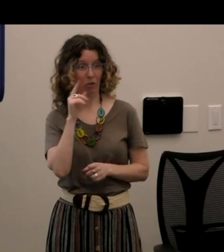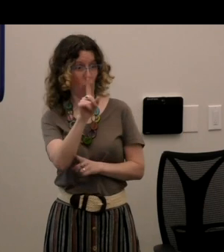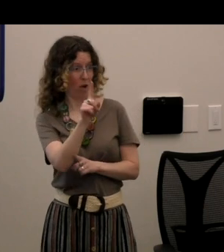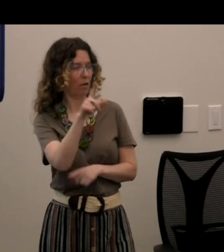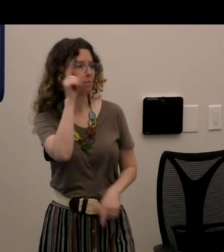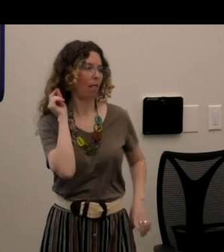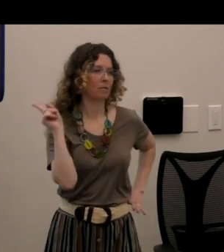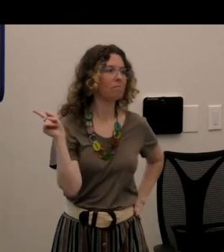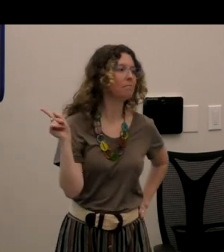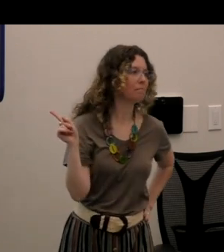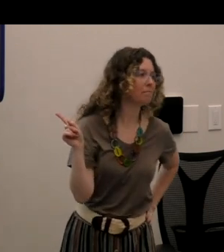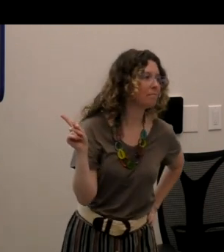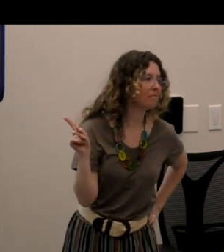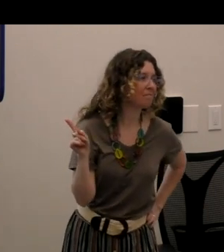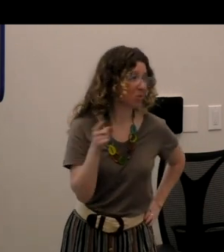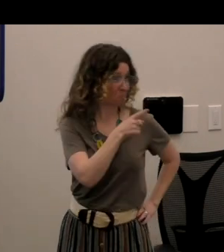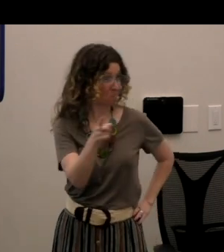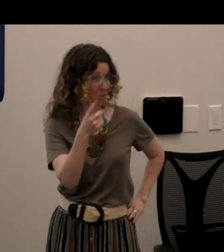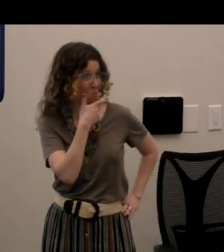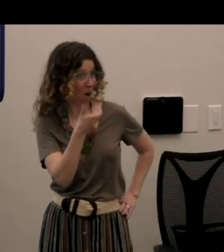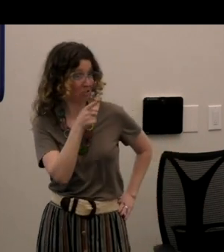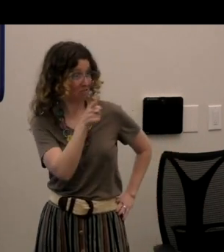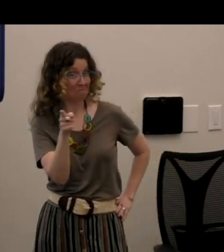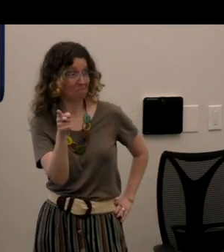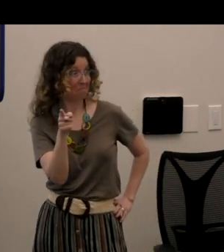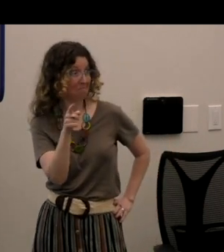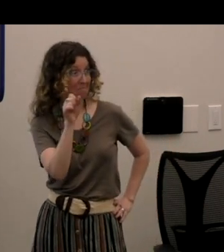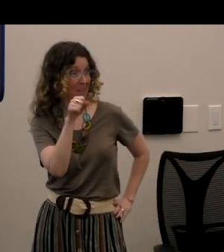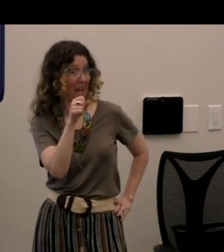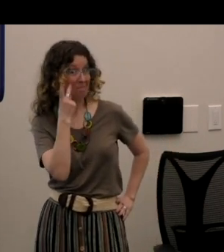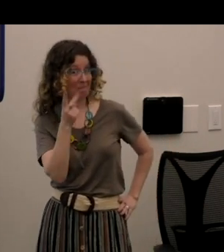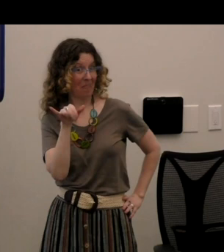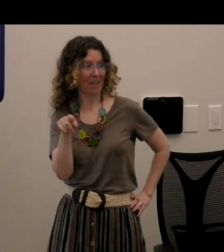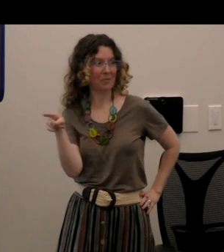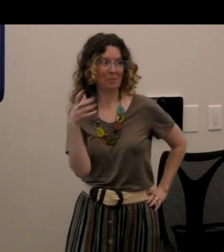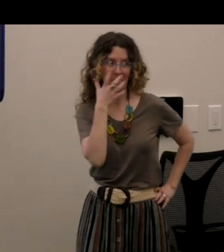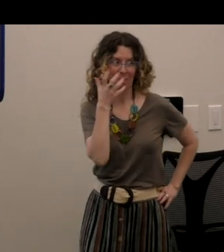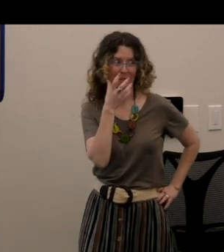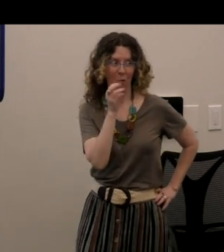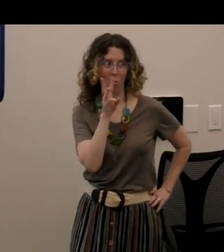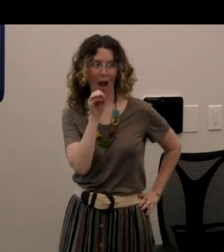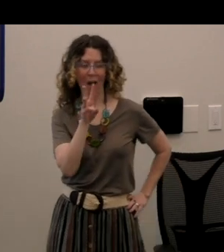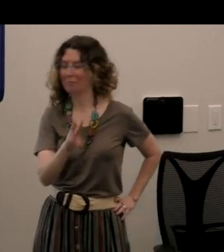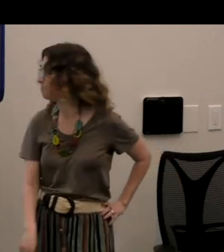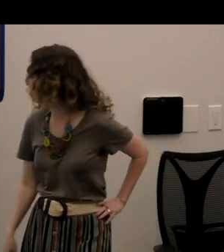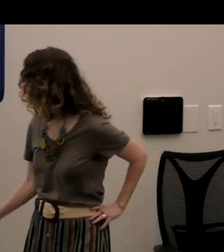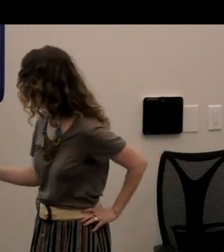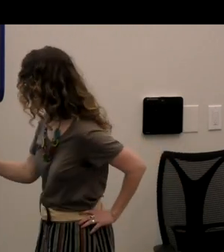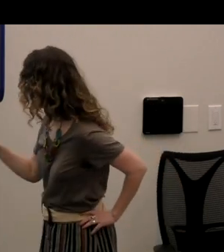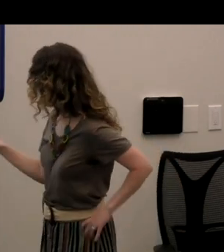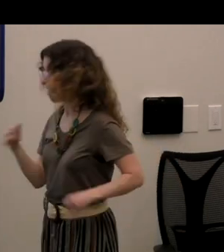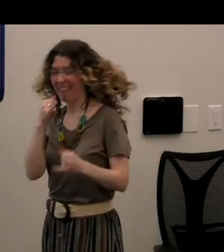This exhibits the deaf students' experience at Gallaudet University. I'm not sure if anyone's watched that here. It's a pretty amazing show. It's